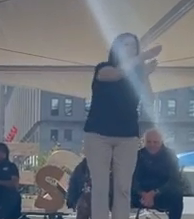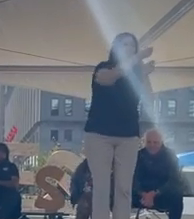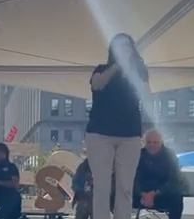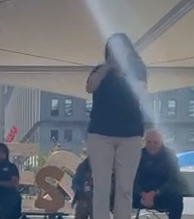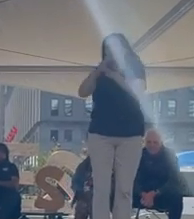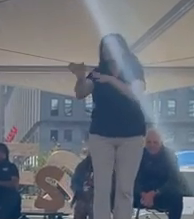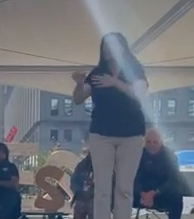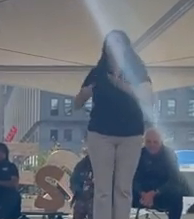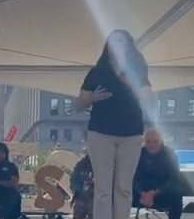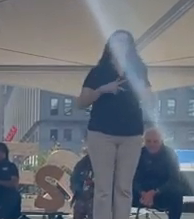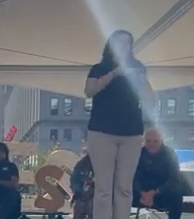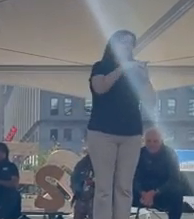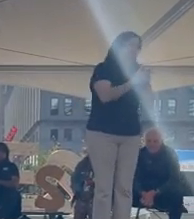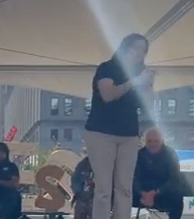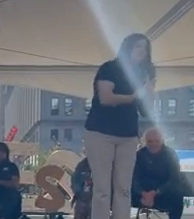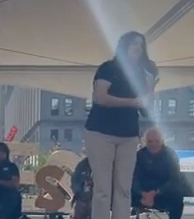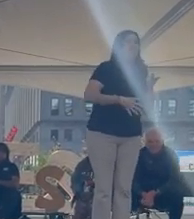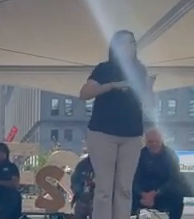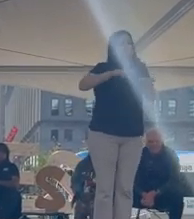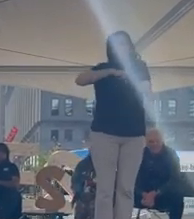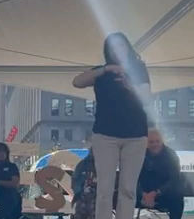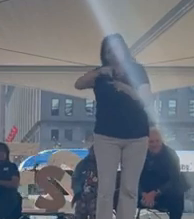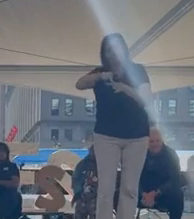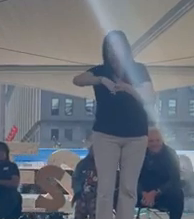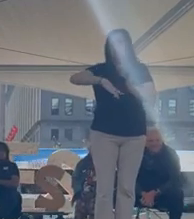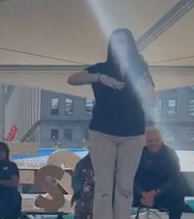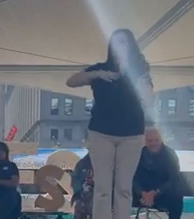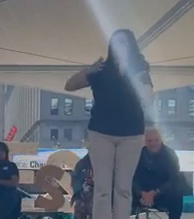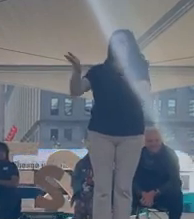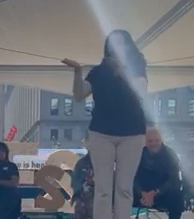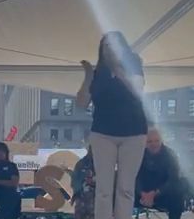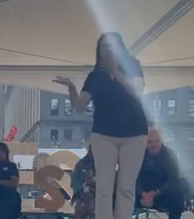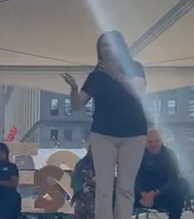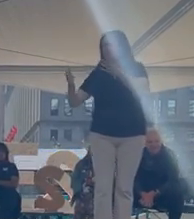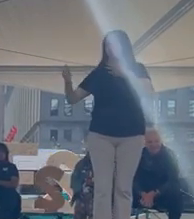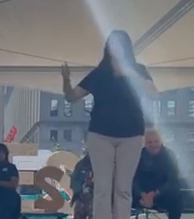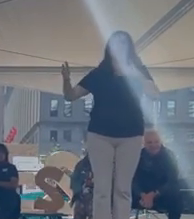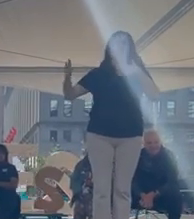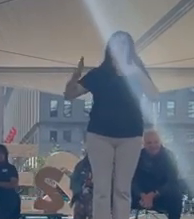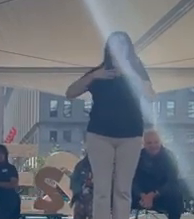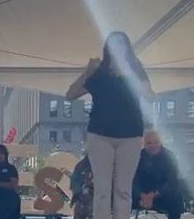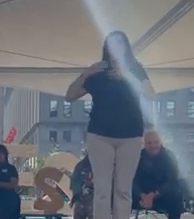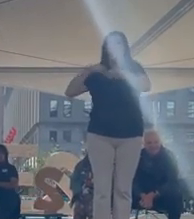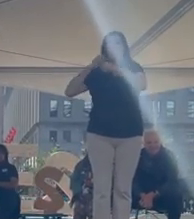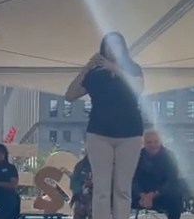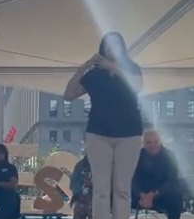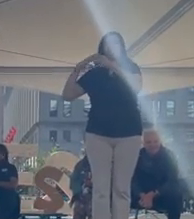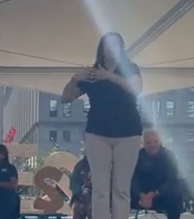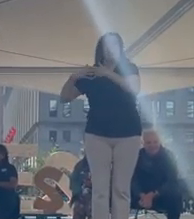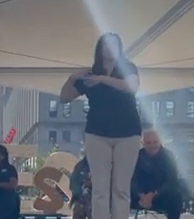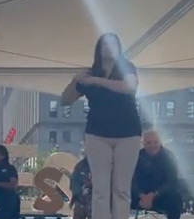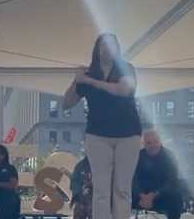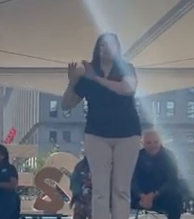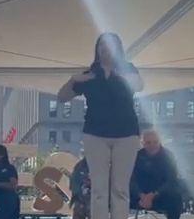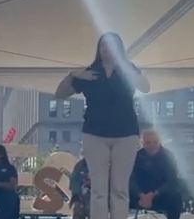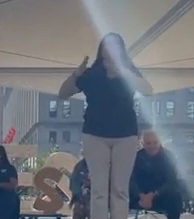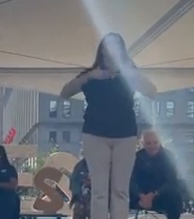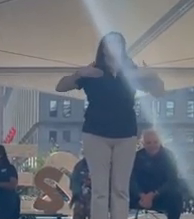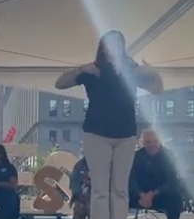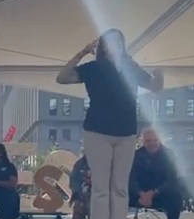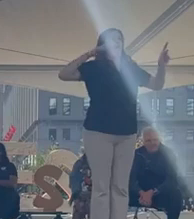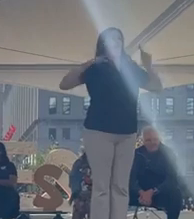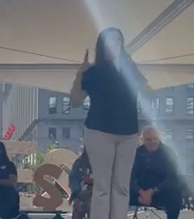whether it's a trade, whether it's a profession, whether it's a service, whether it's manufacturing, young people